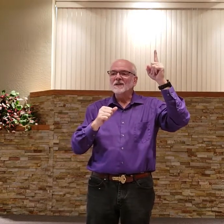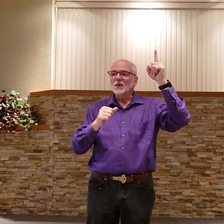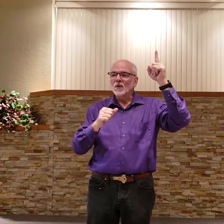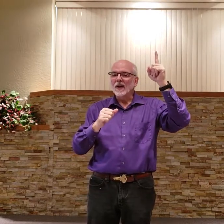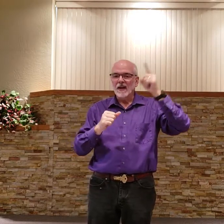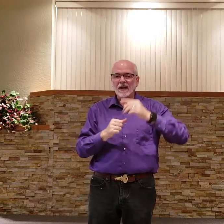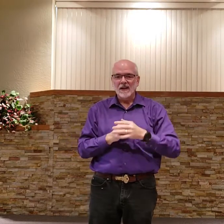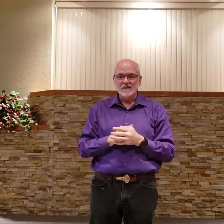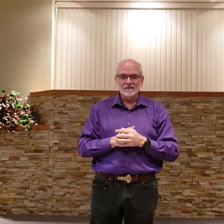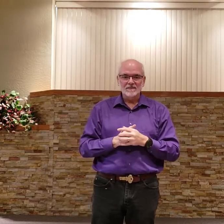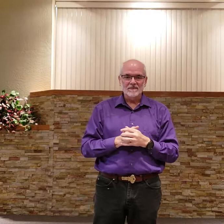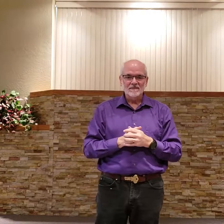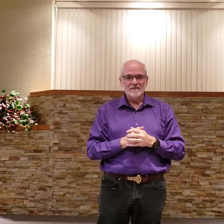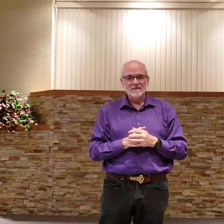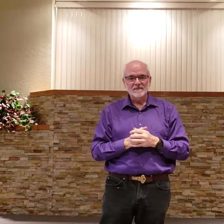the great I am.